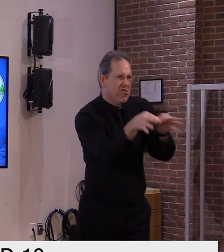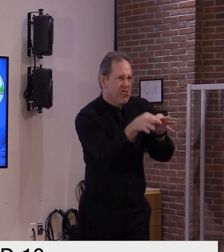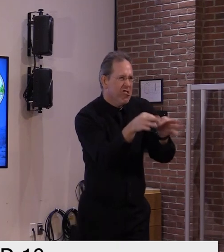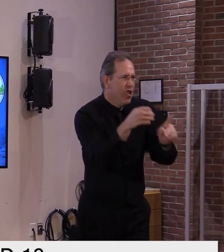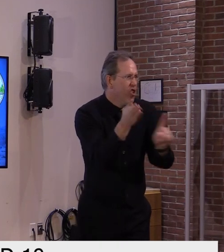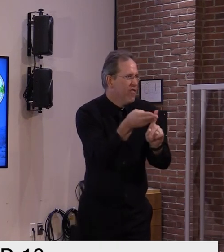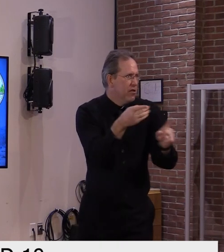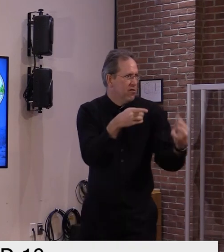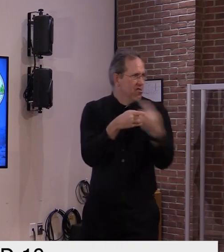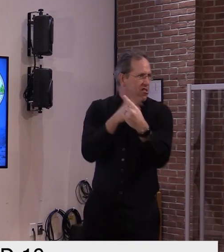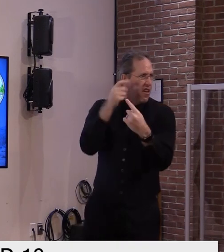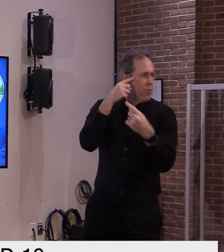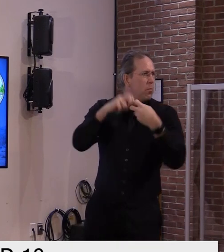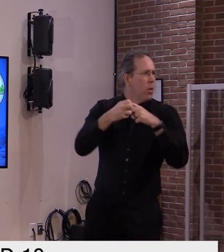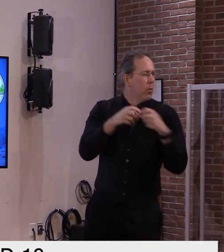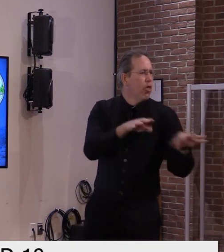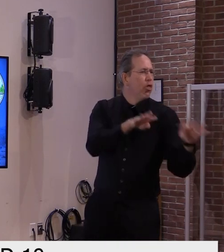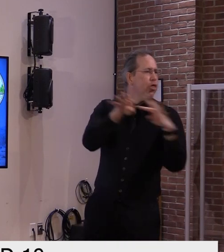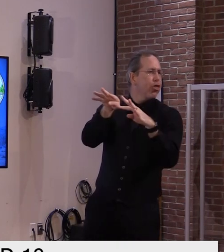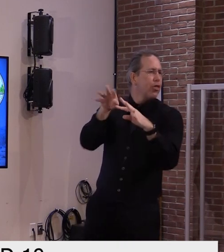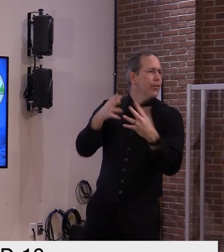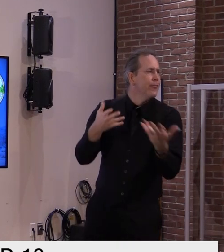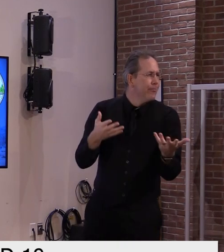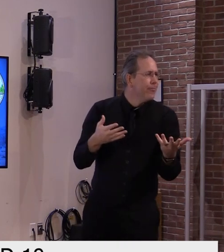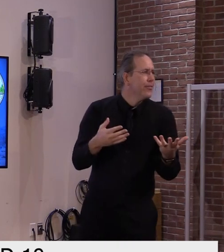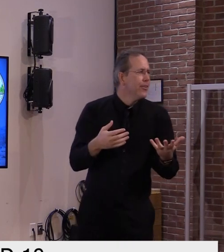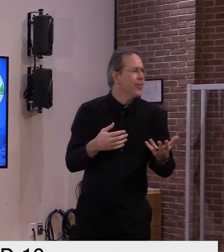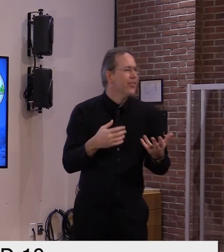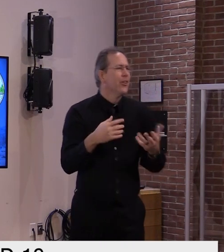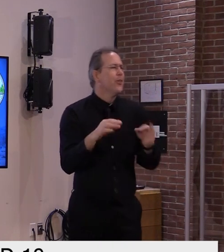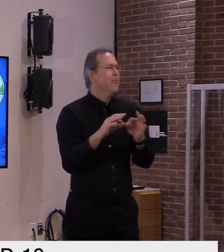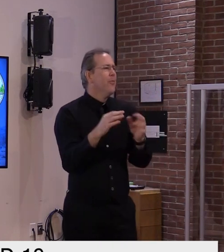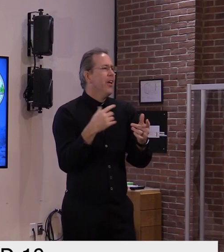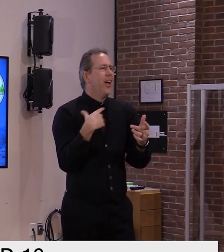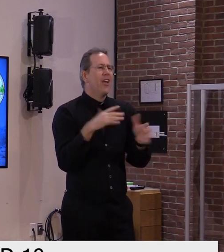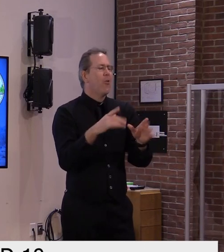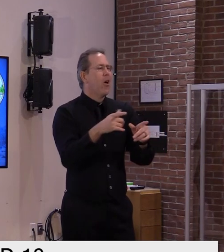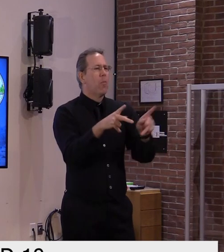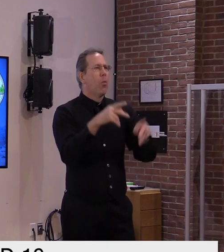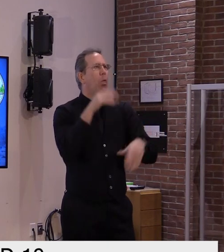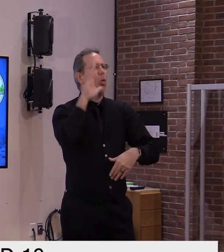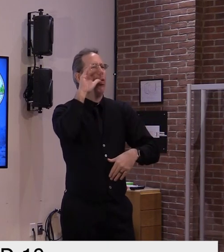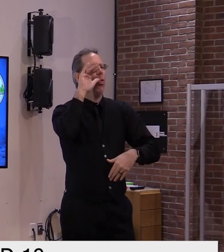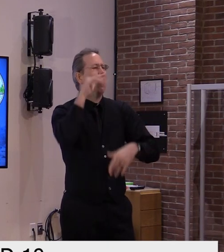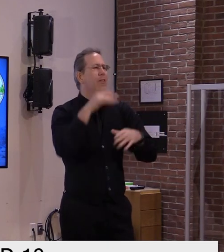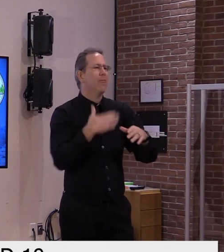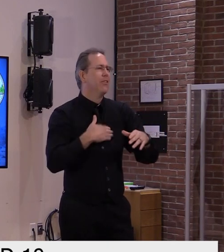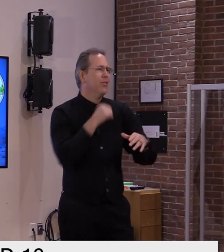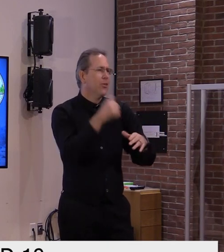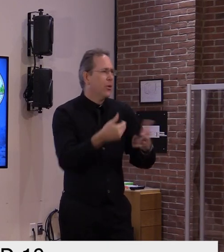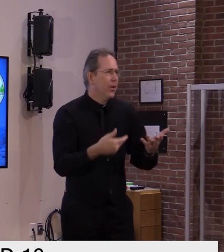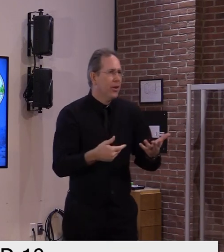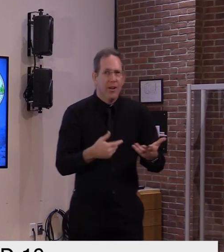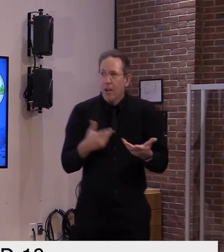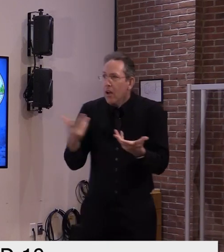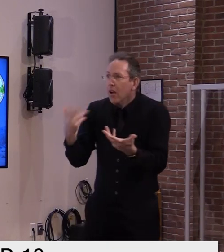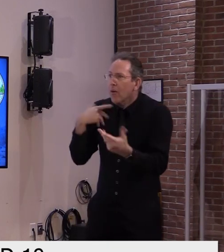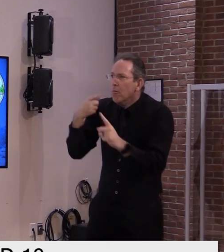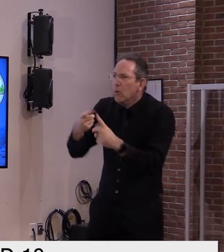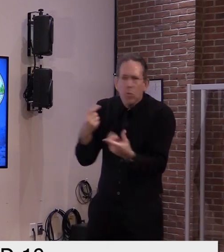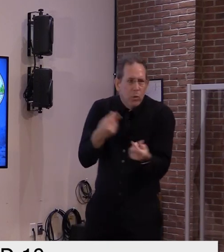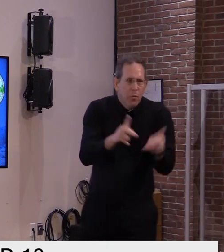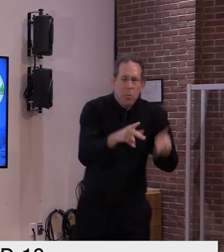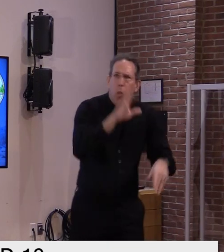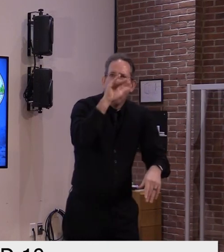participating in this rally for the wrong reasons. Well, then should they be showing up then? I mean, I think you have a right to do